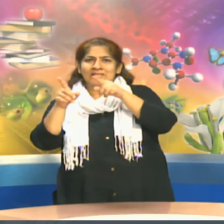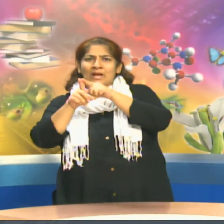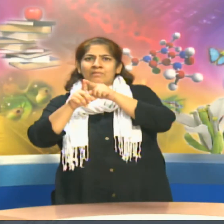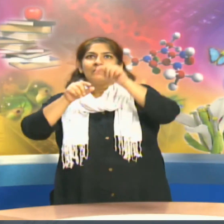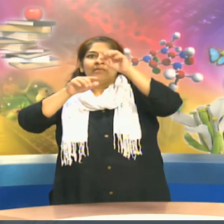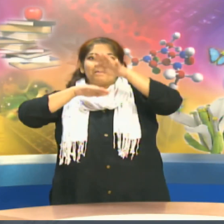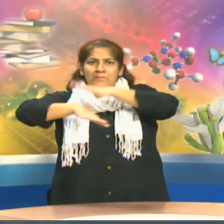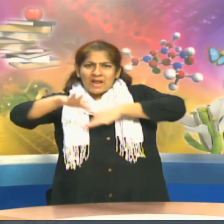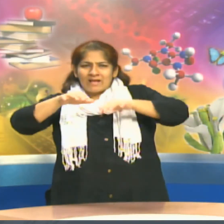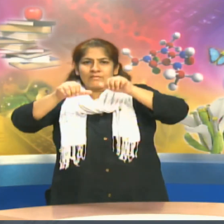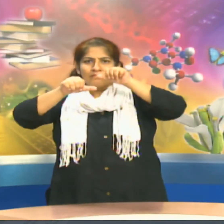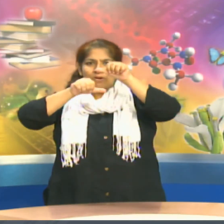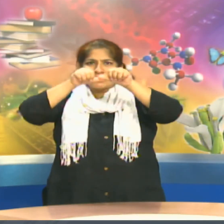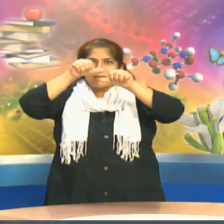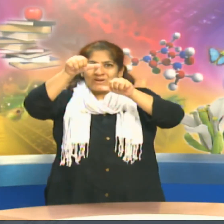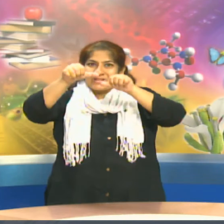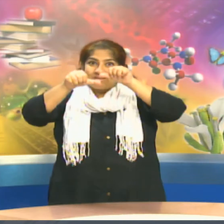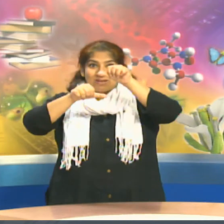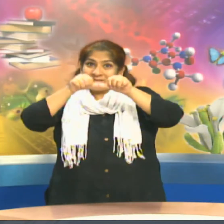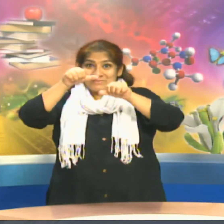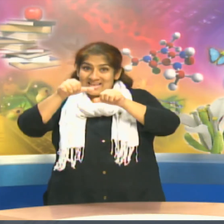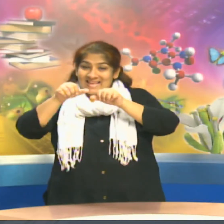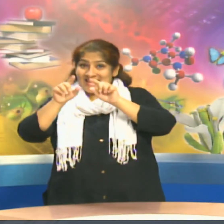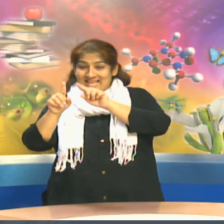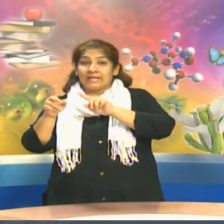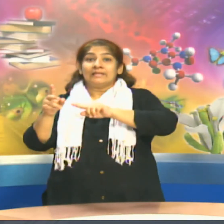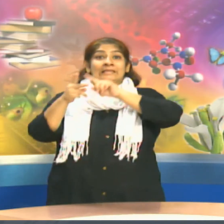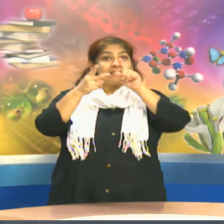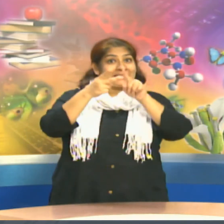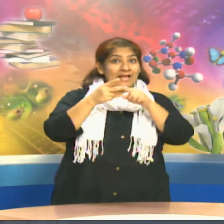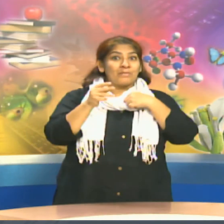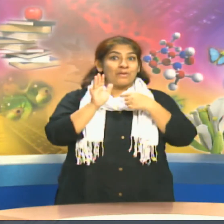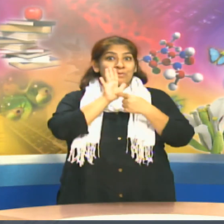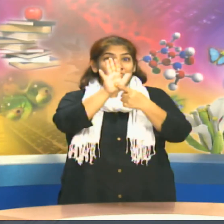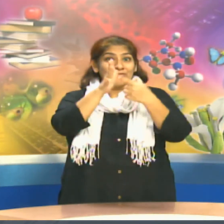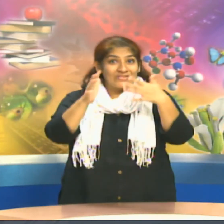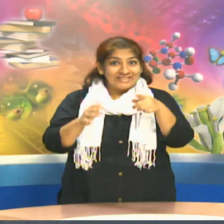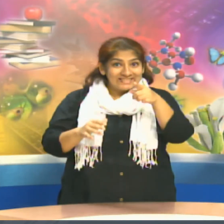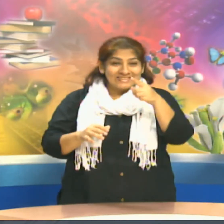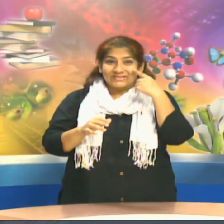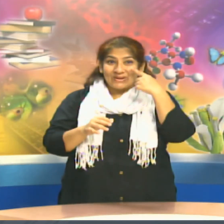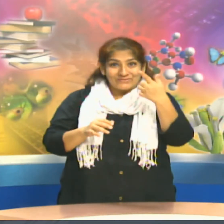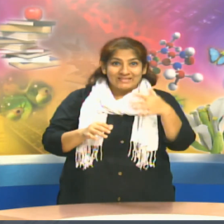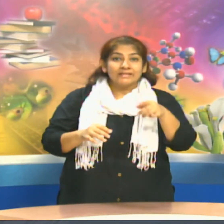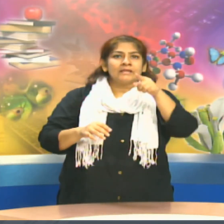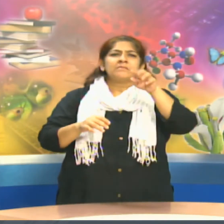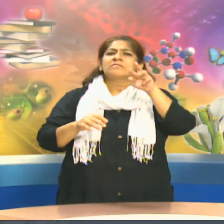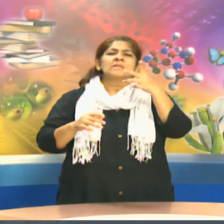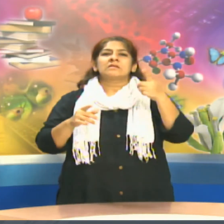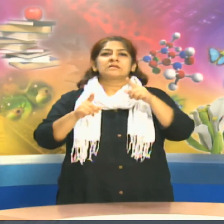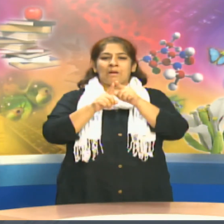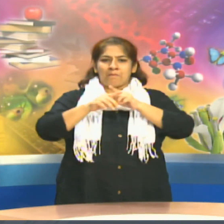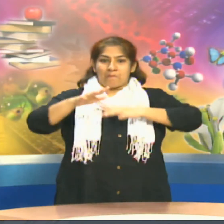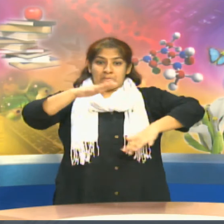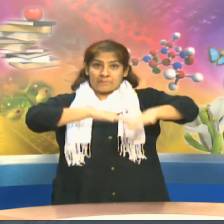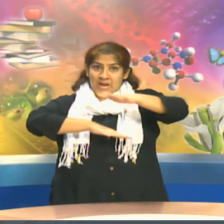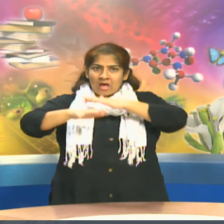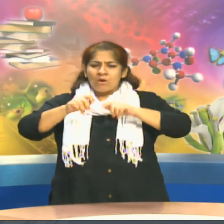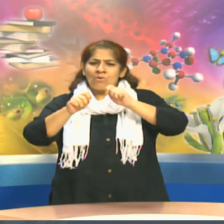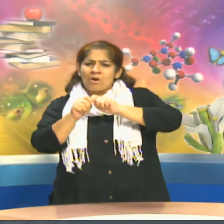Like you have seen this slide, in this we discussed about the types